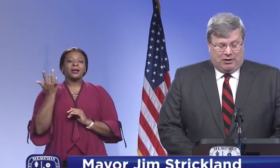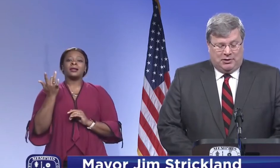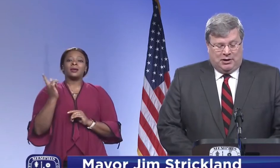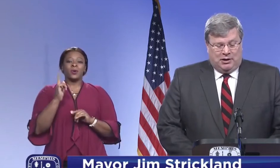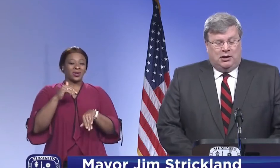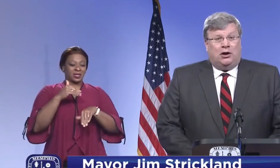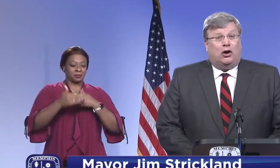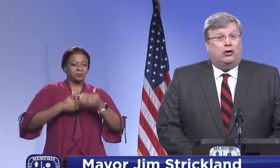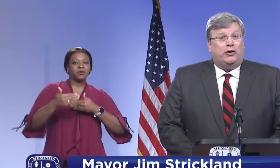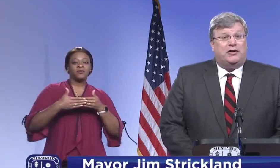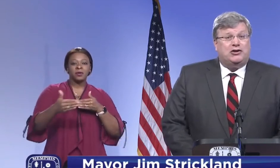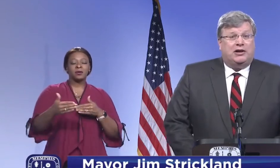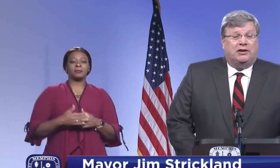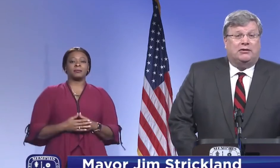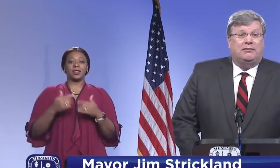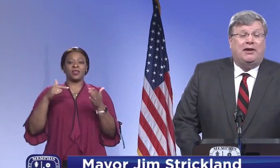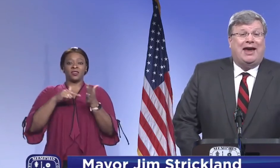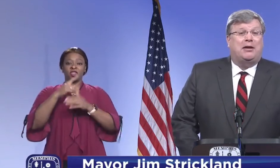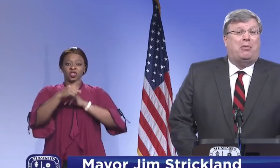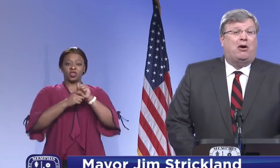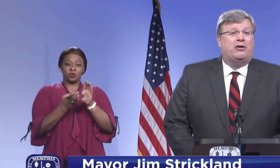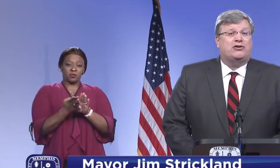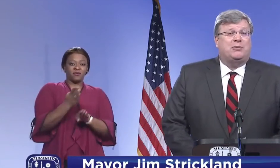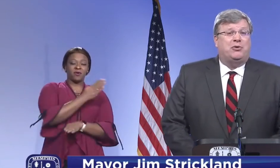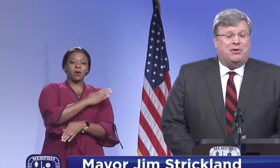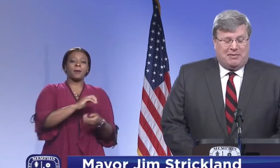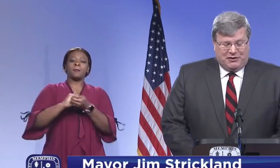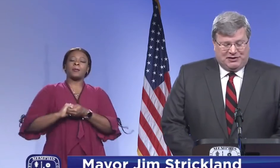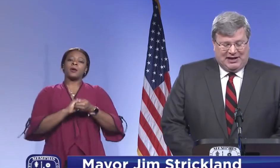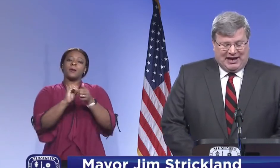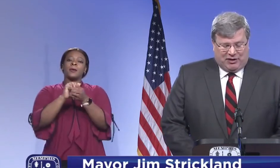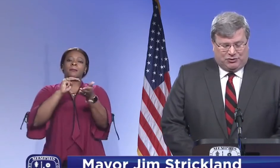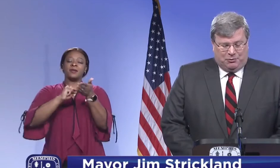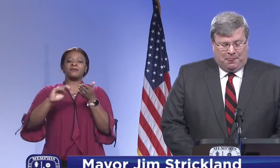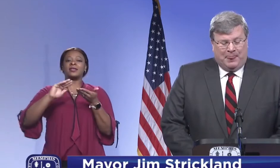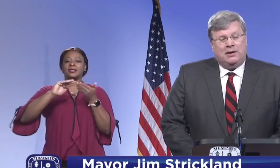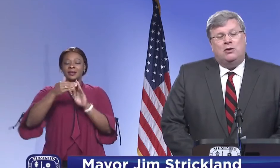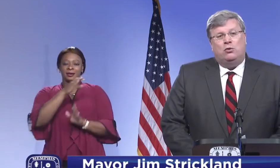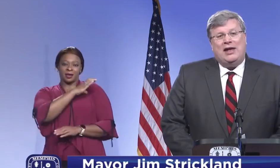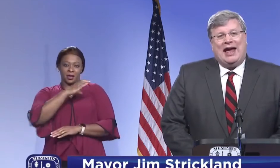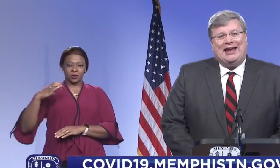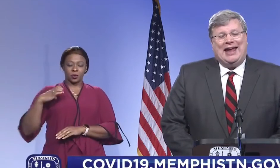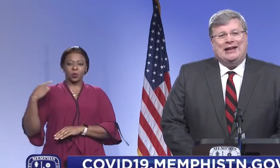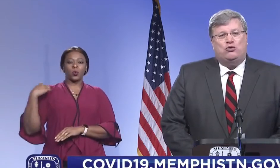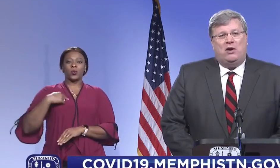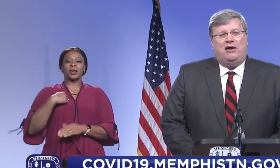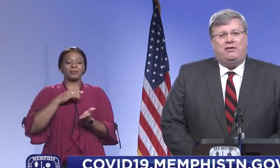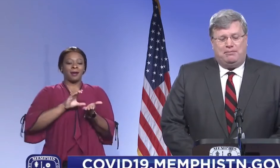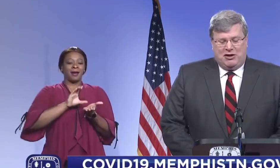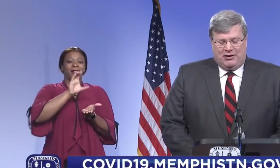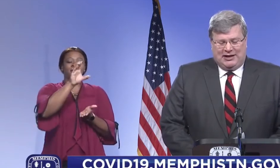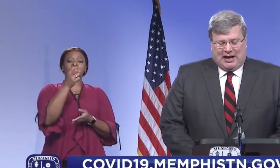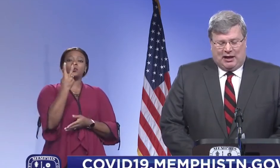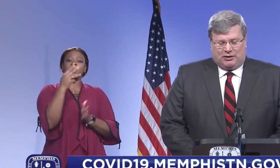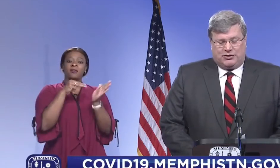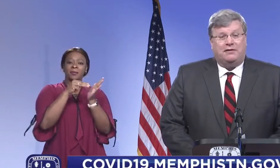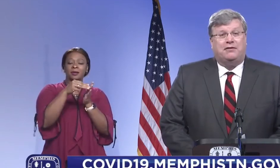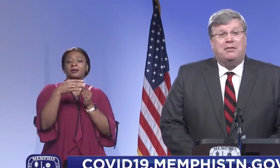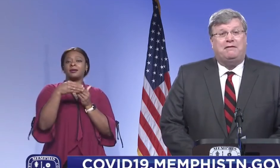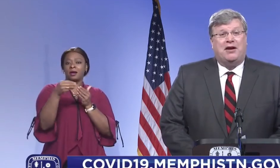now. Earlier this year, and in partnership with the Memphis City Council, we allocated $12